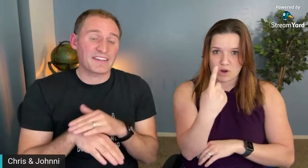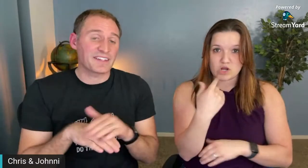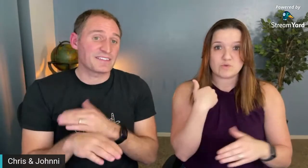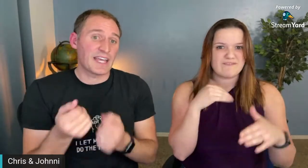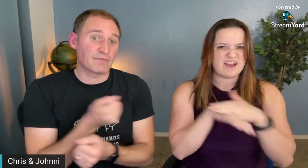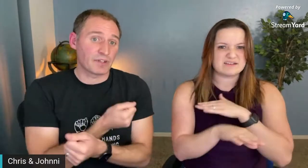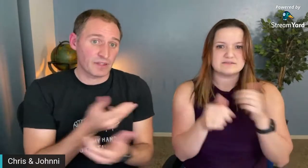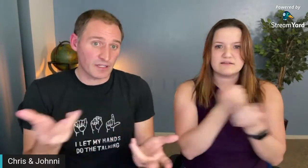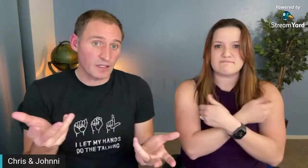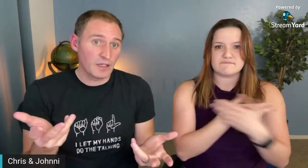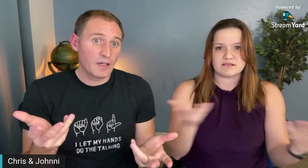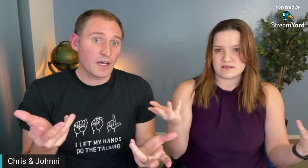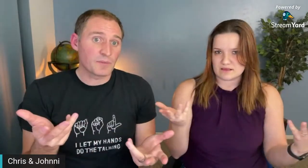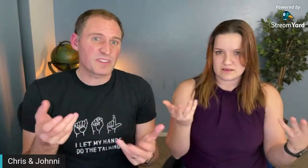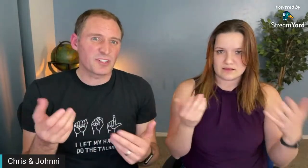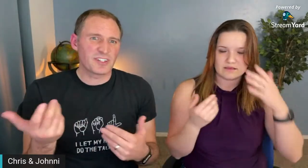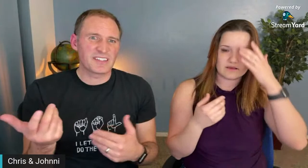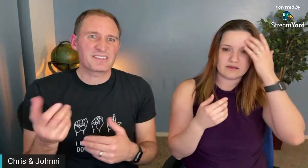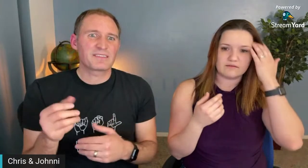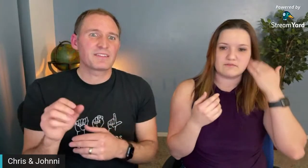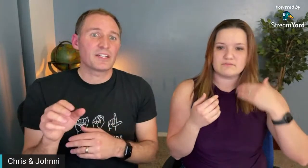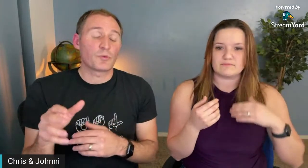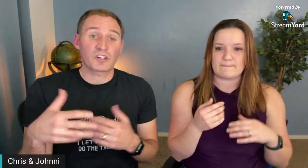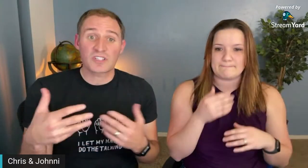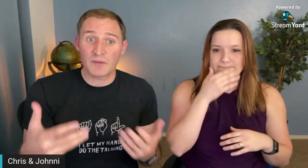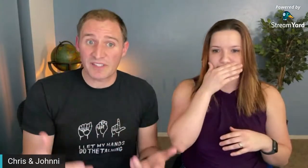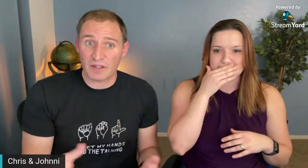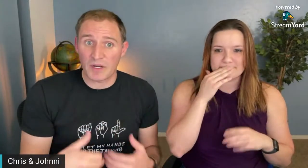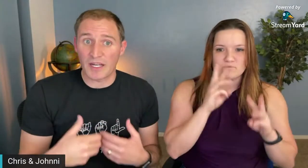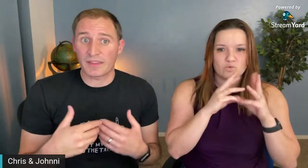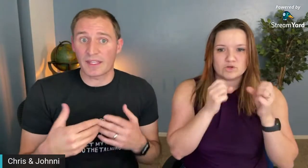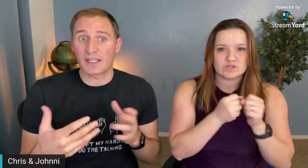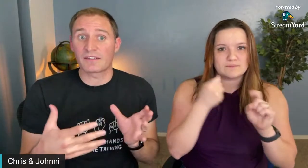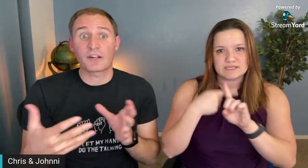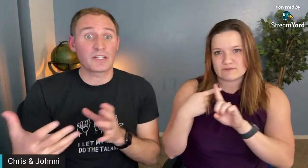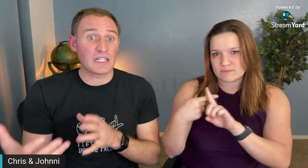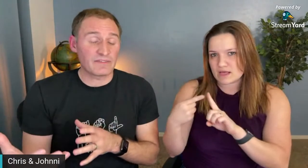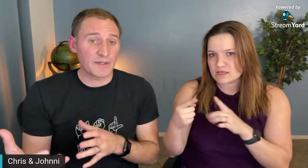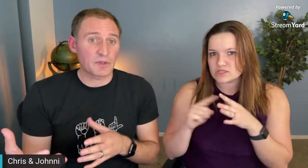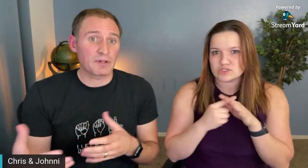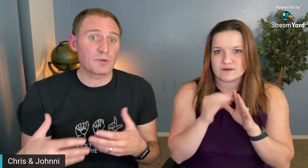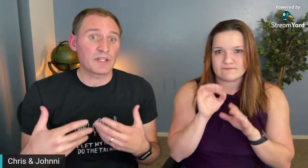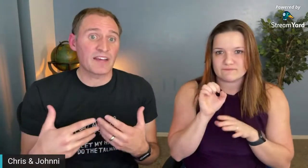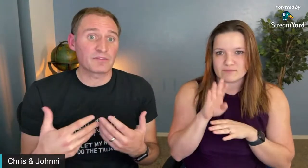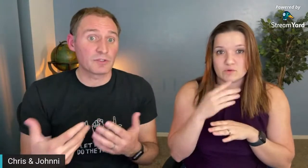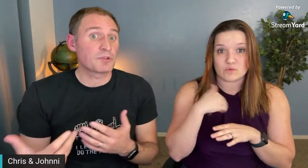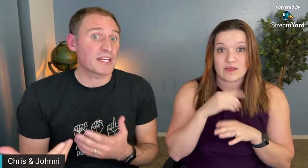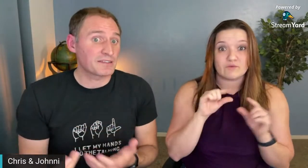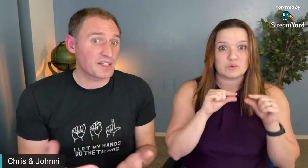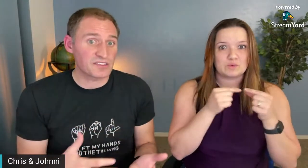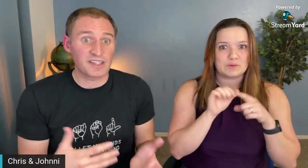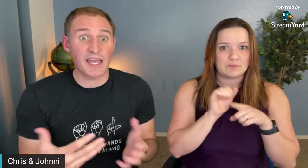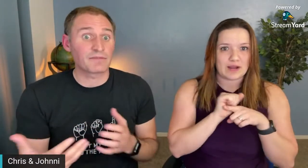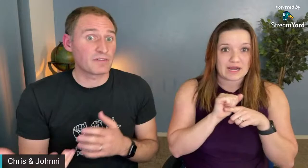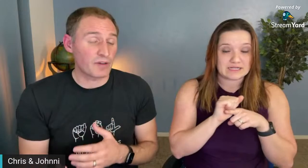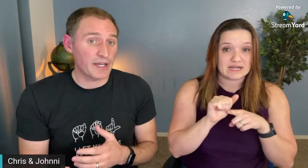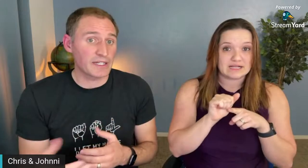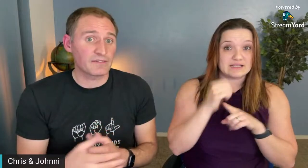access to everything. So it's workshops every month, and starting in February, we'll have group practice sessions every Friday at